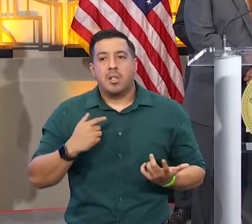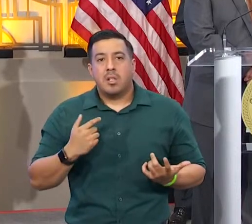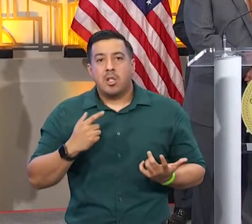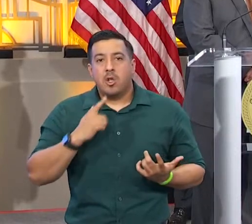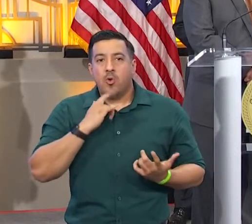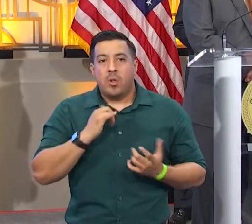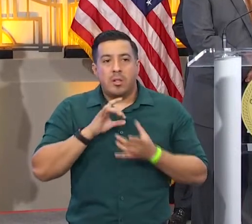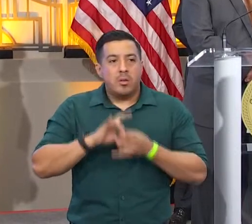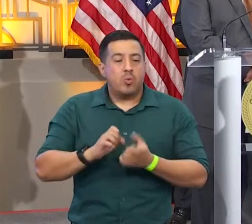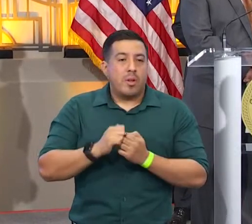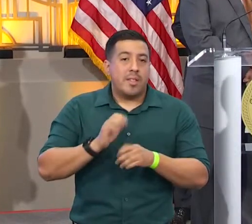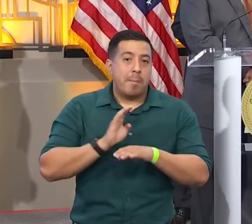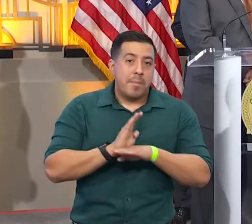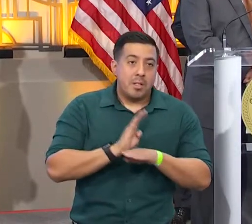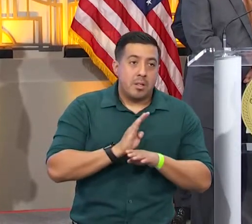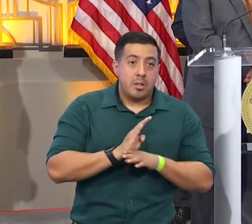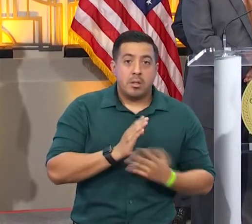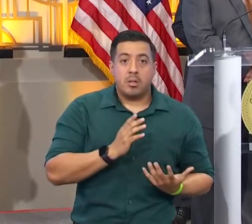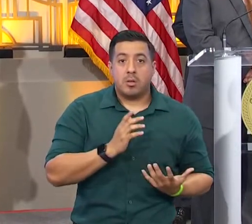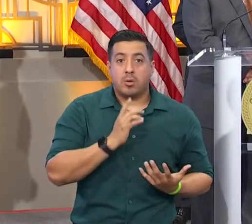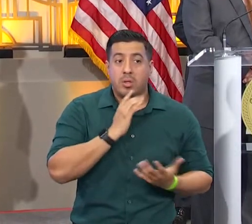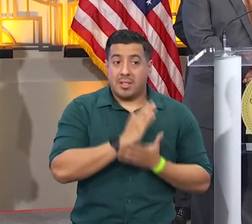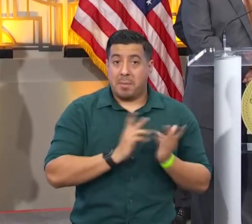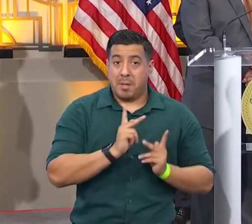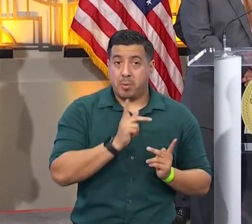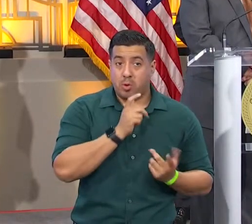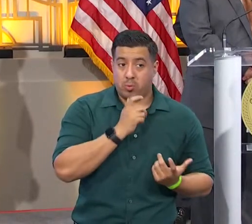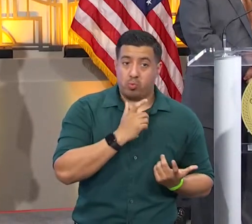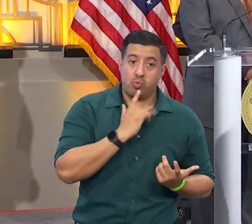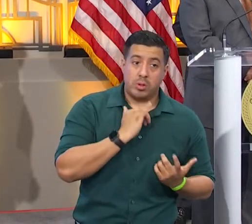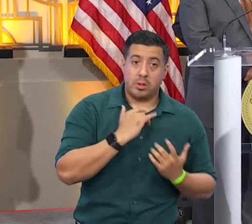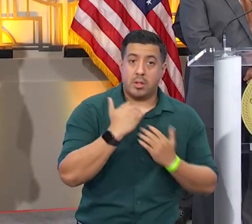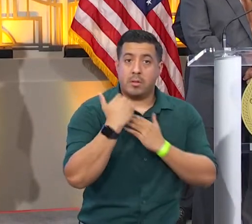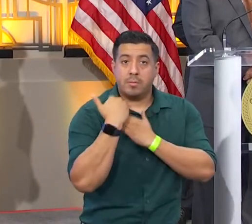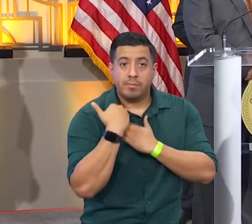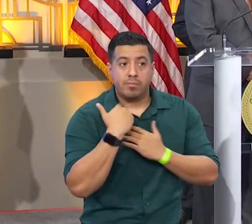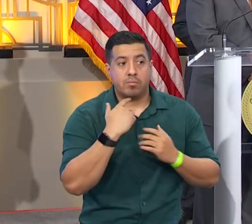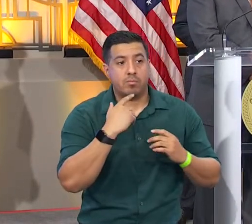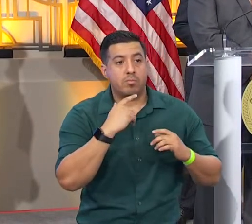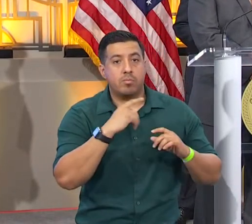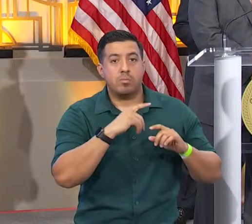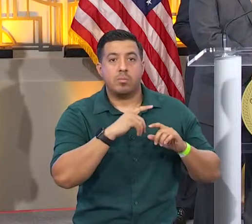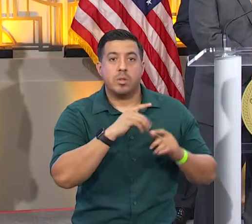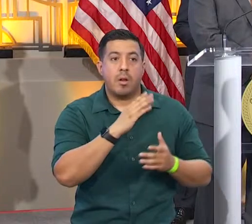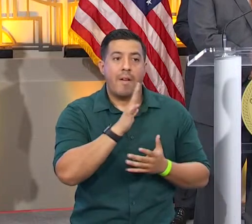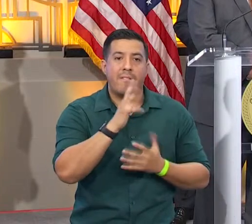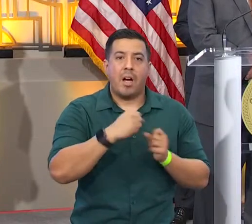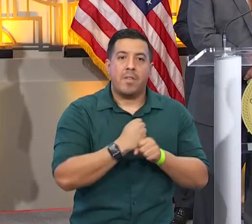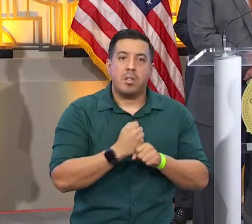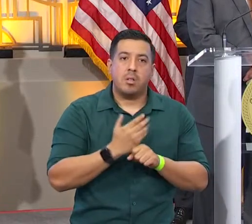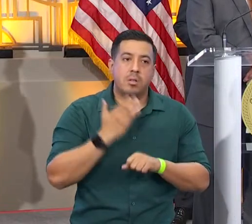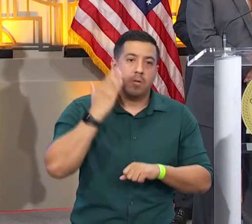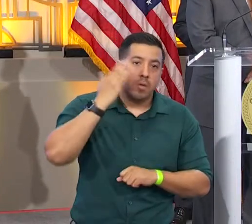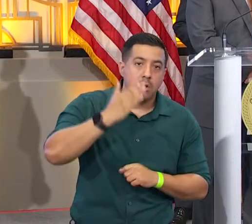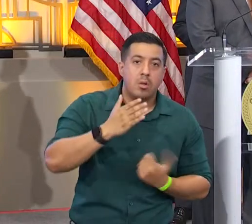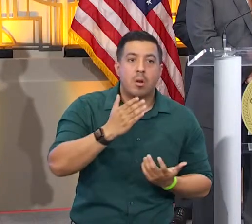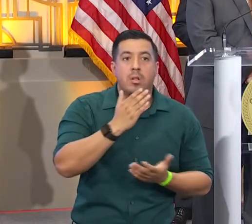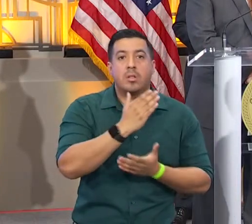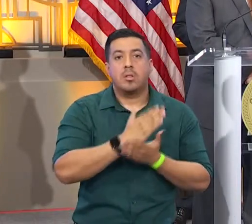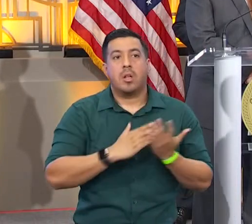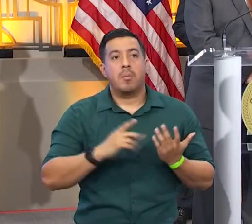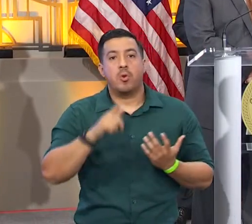there's a number of business streams. Some that are today are viable. Others that are viable, you know, 5 years from now, and then others are